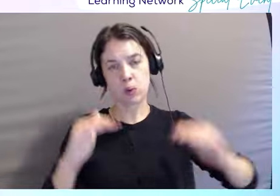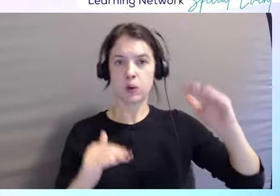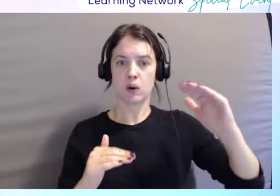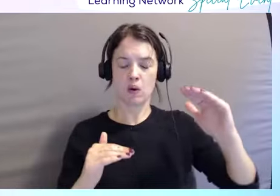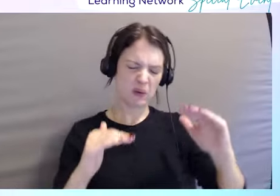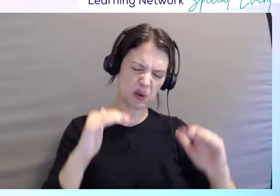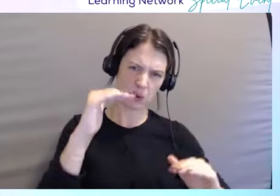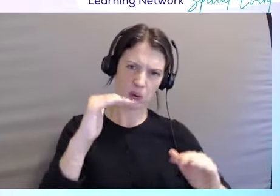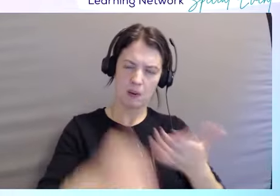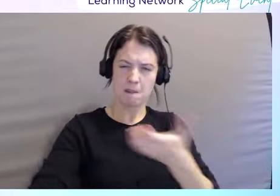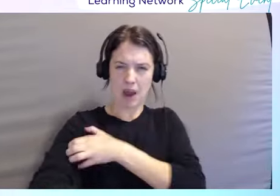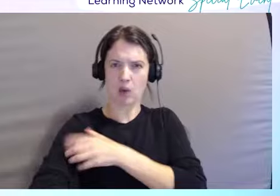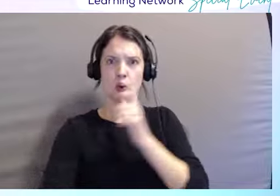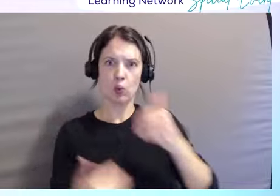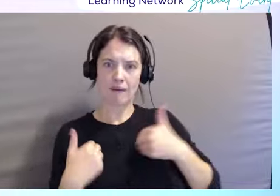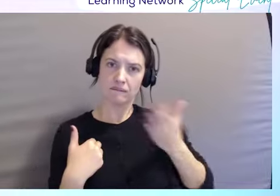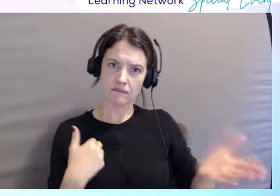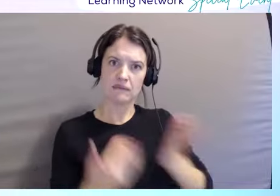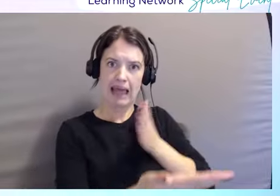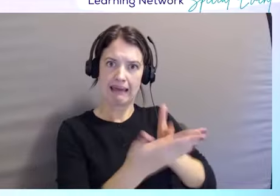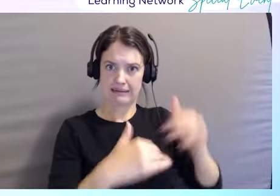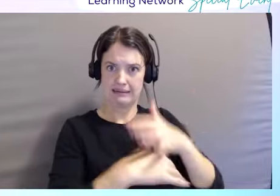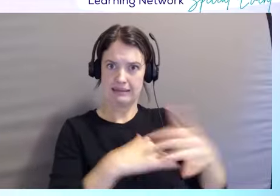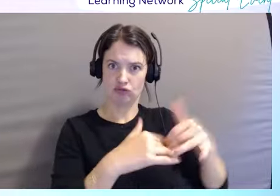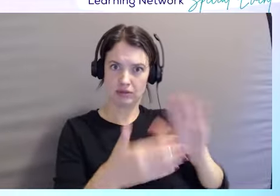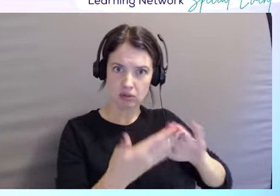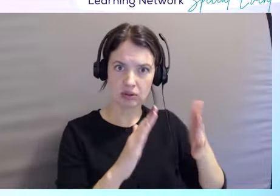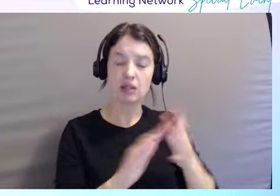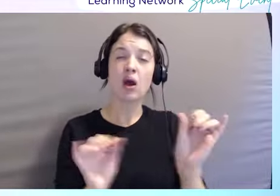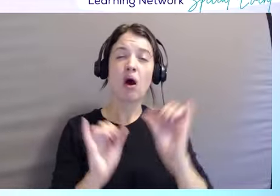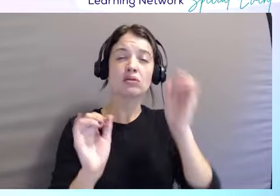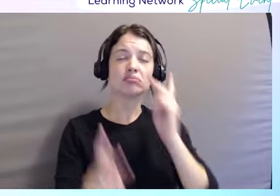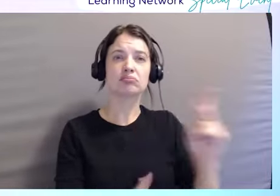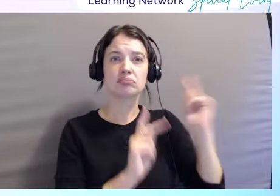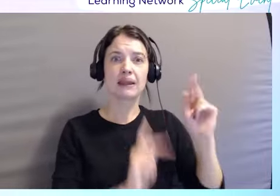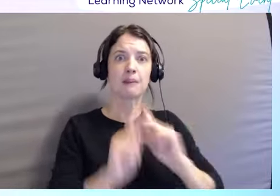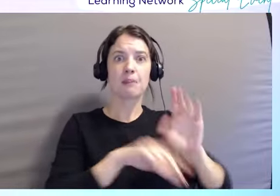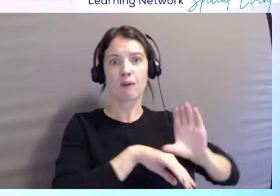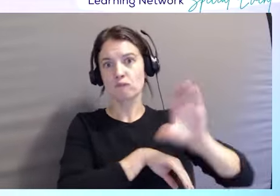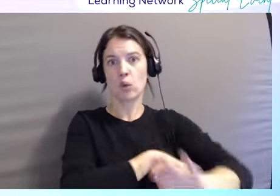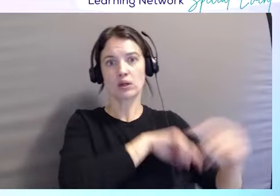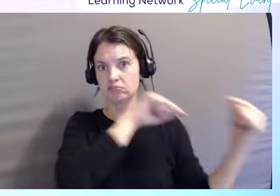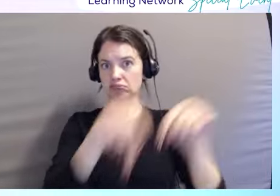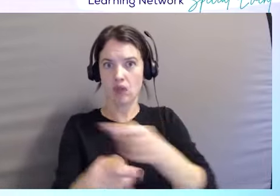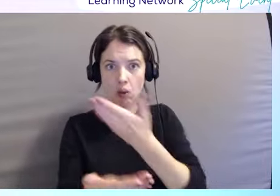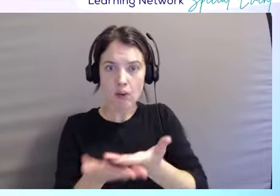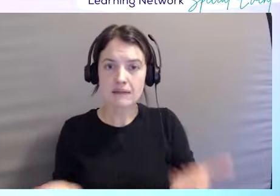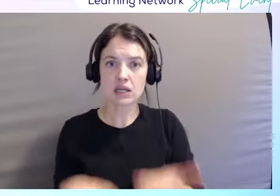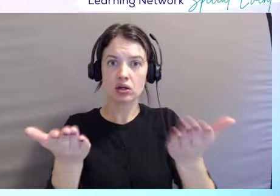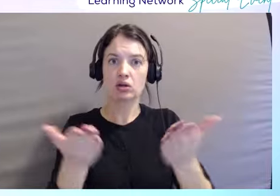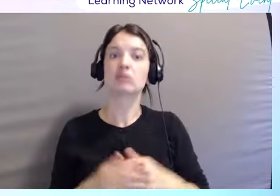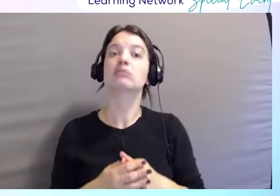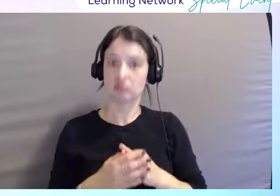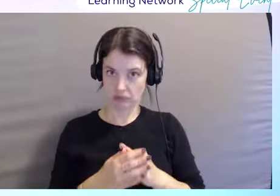Indigenous communities. We also reflect on those who came to this land involuntarily, particularly those brought to these lands because